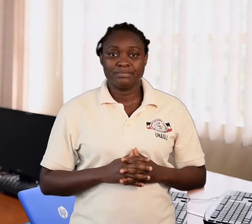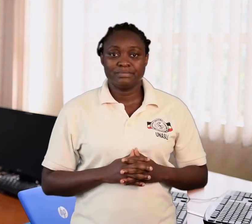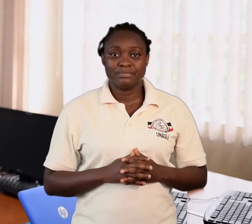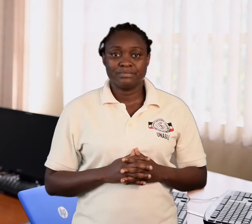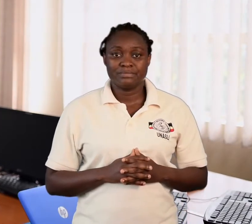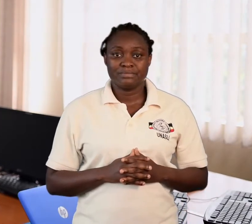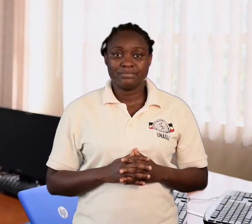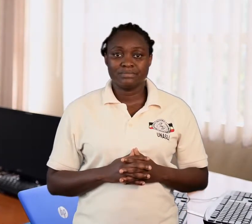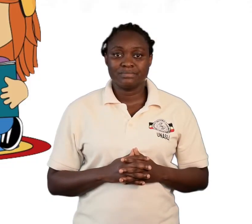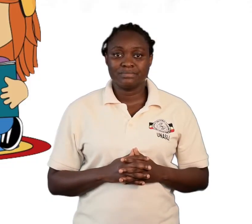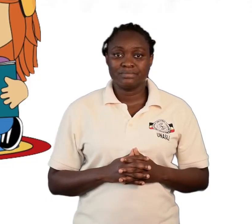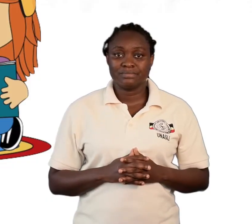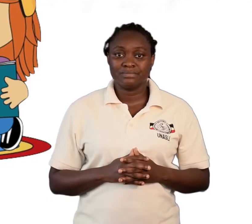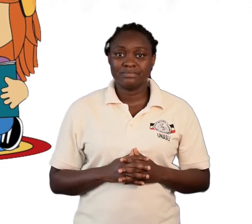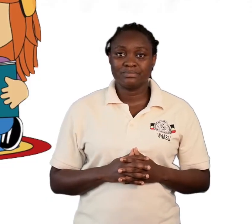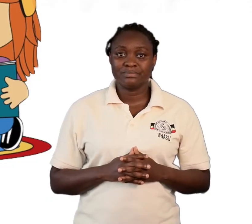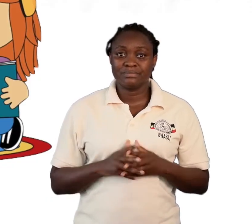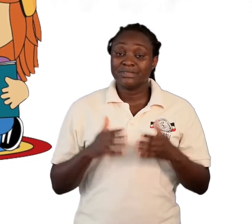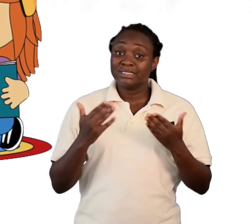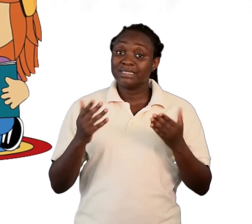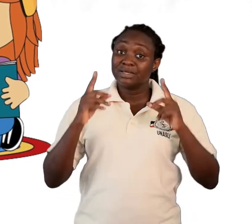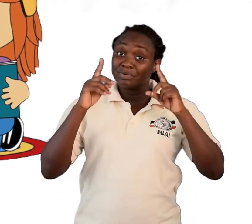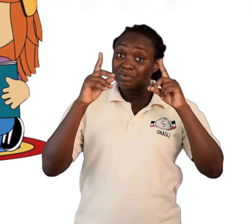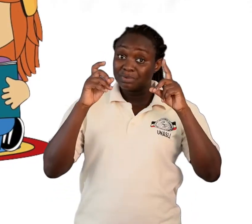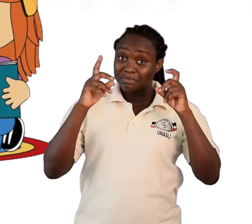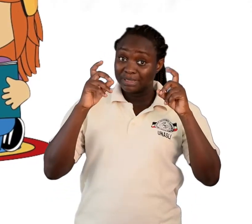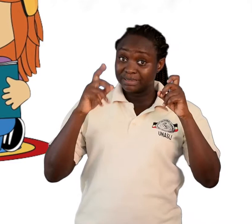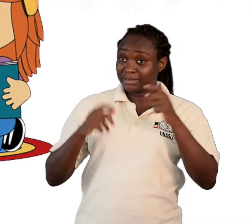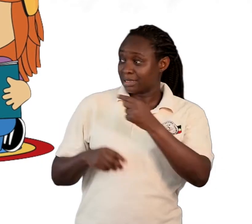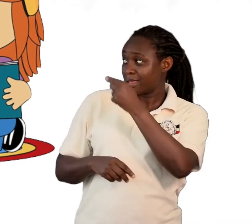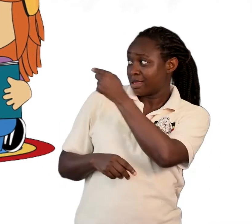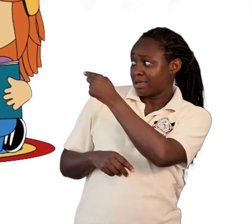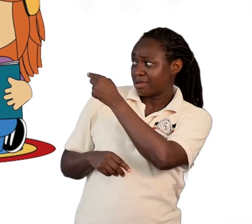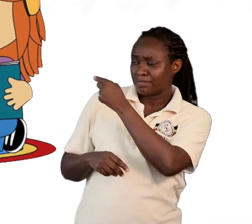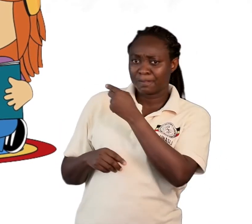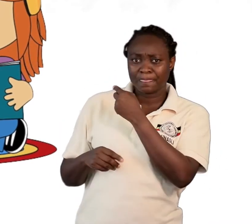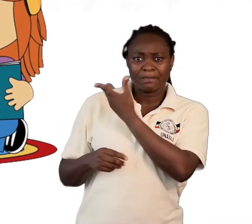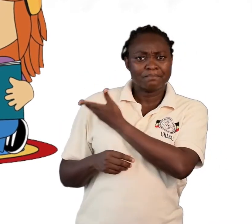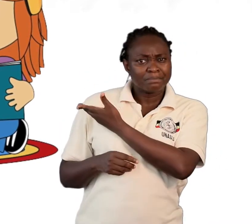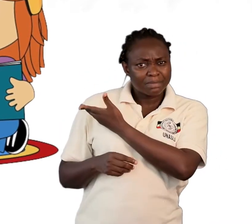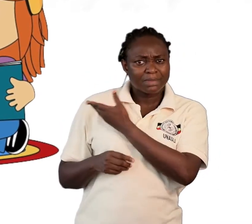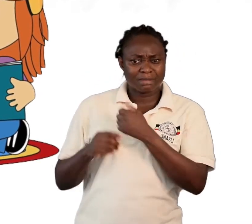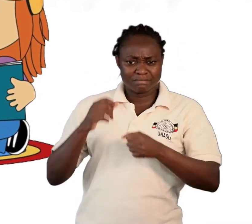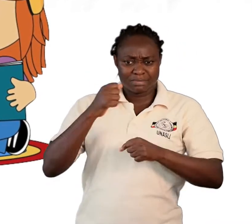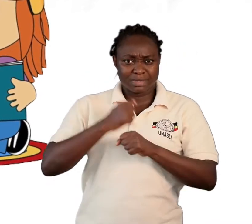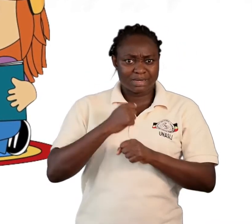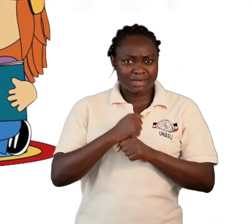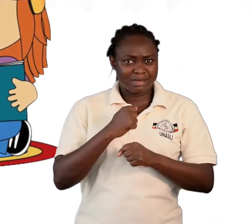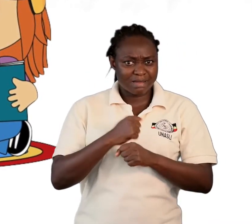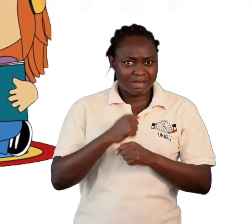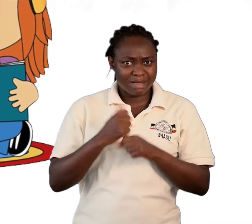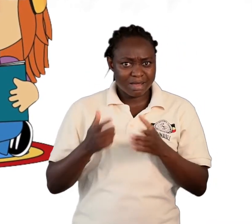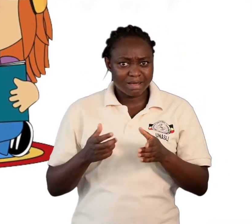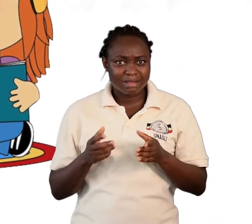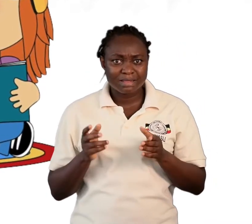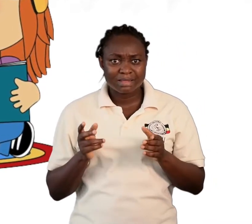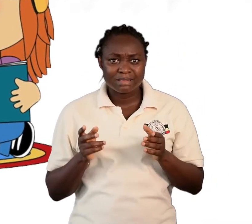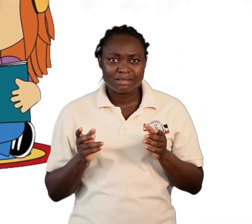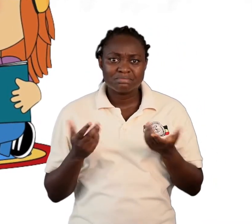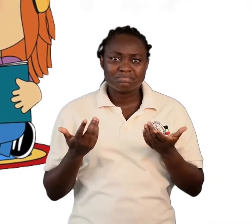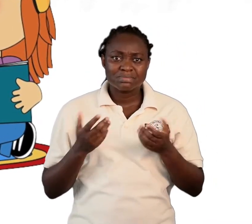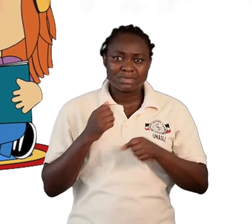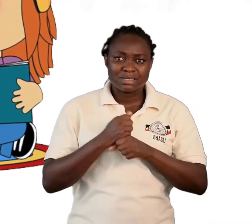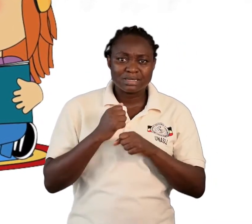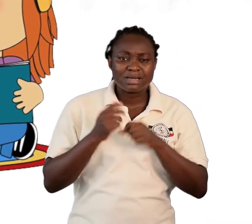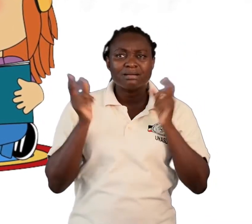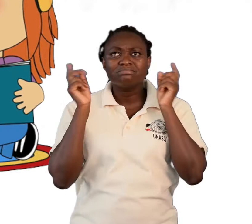In one of them, we see a younger girl listening to a radio while